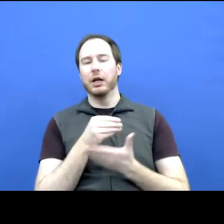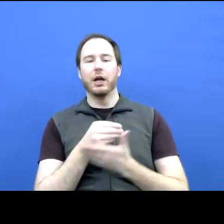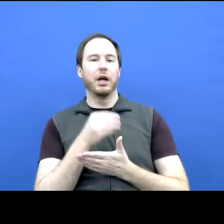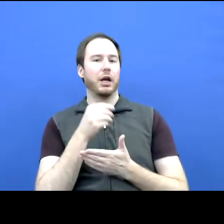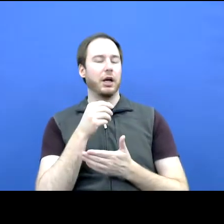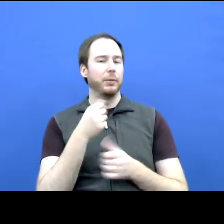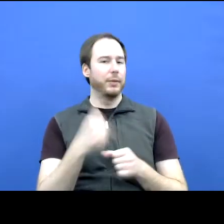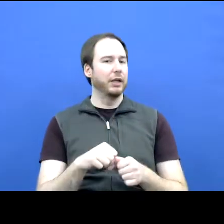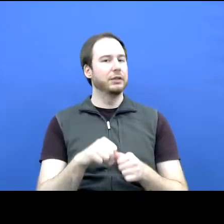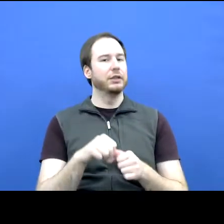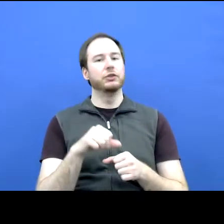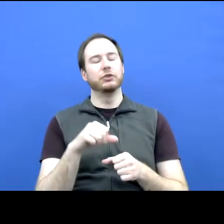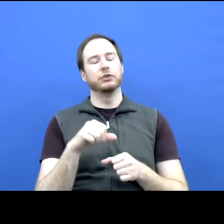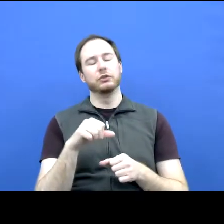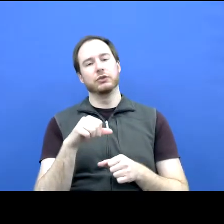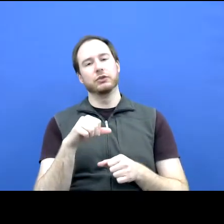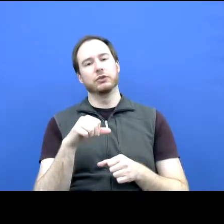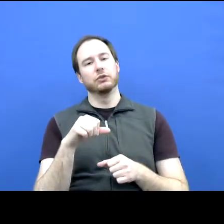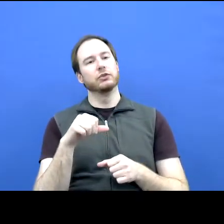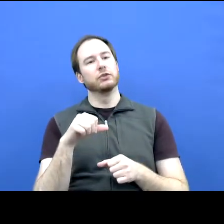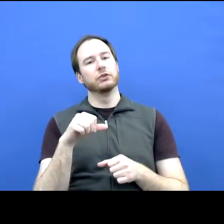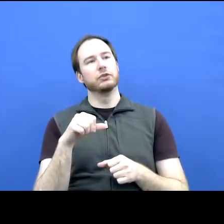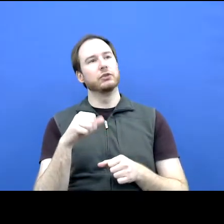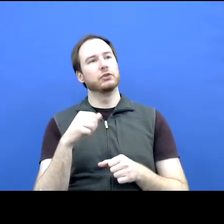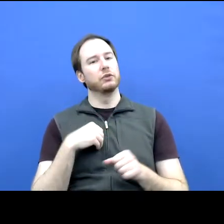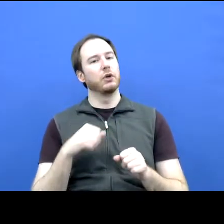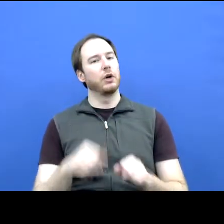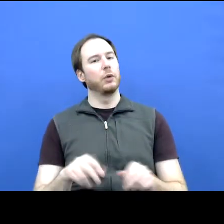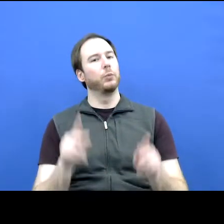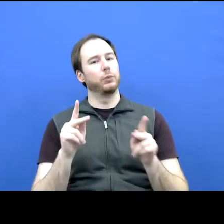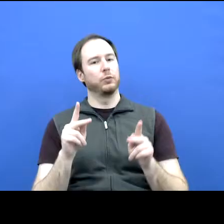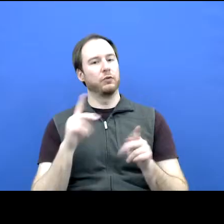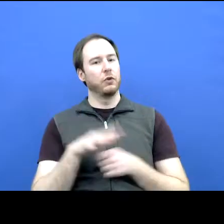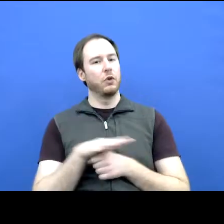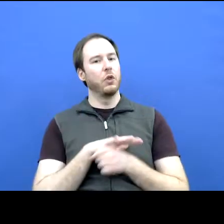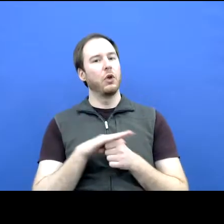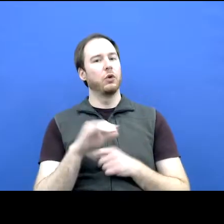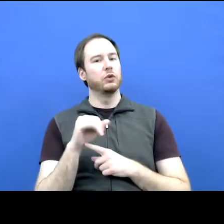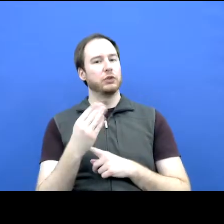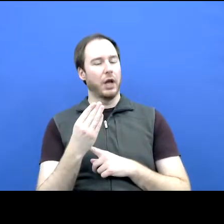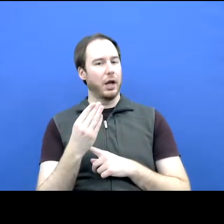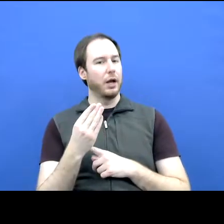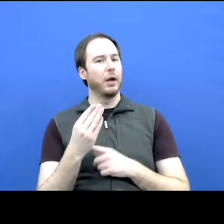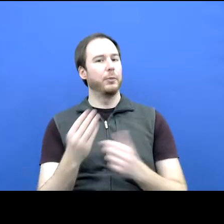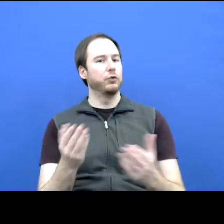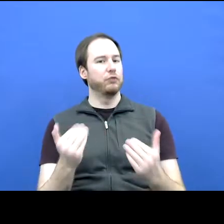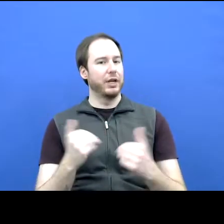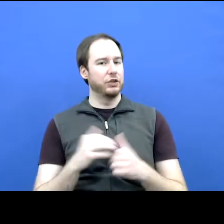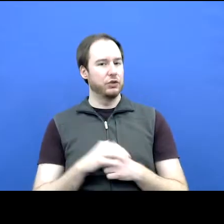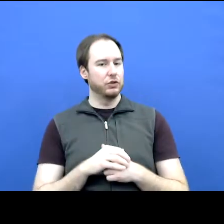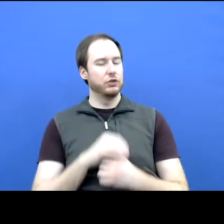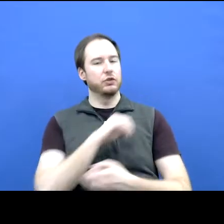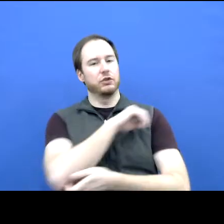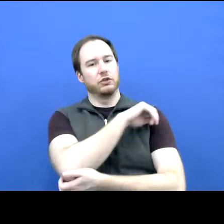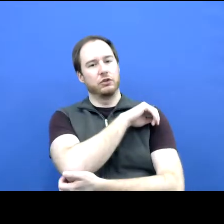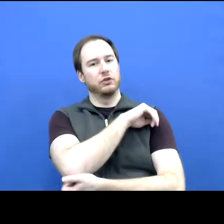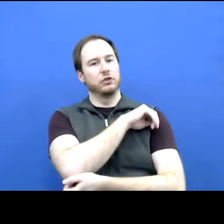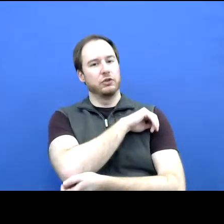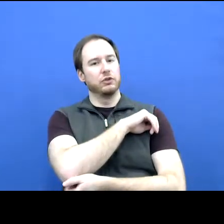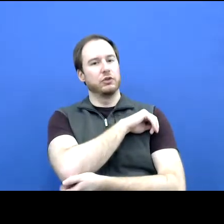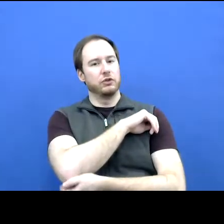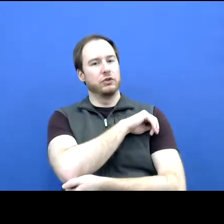stations. There is also the opportunity for local job creation that can be filled